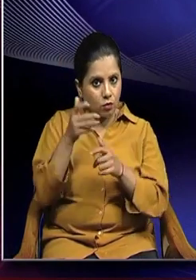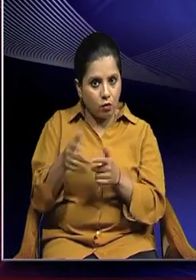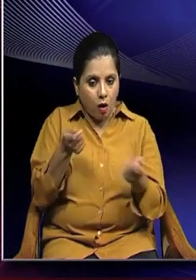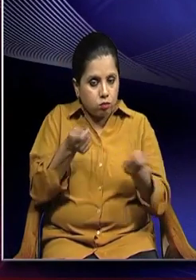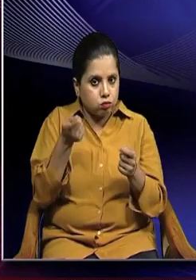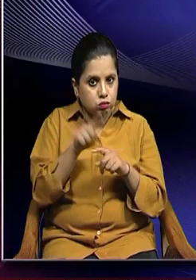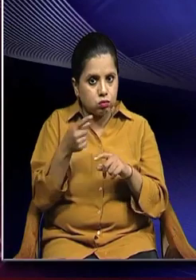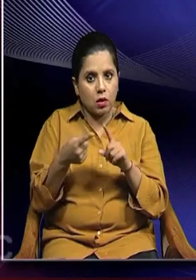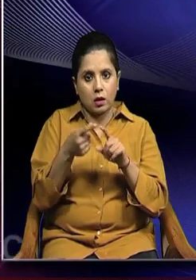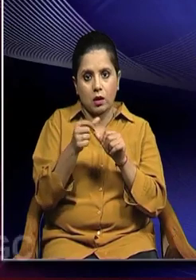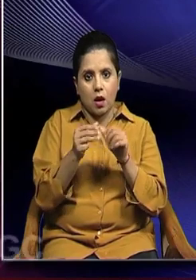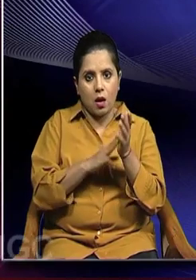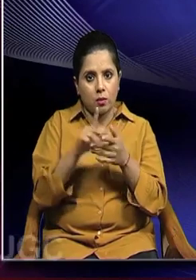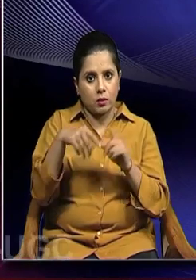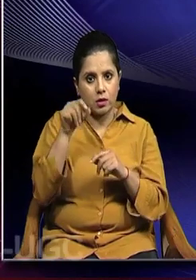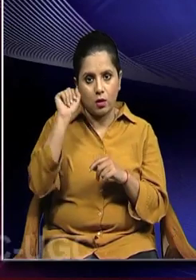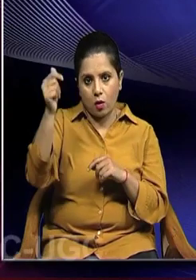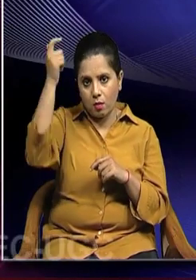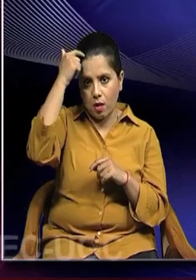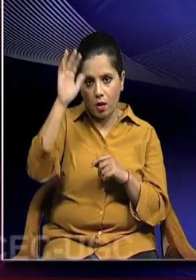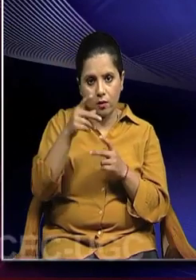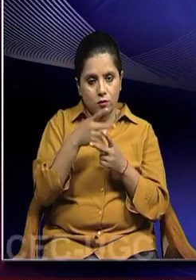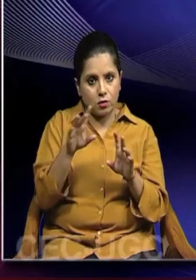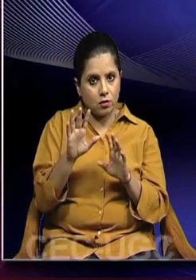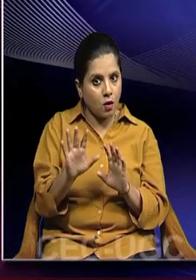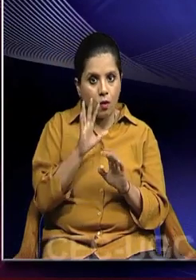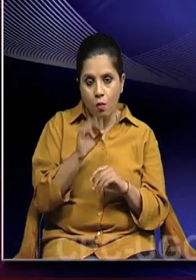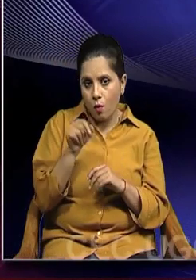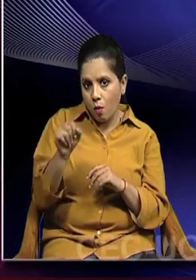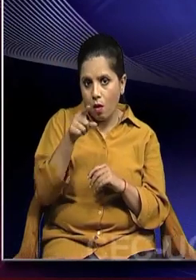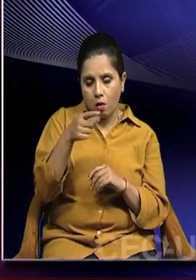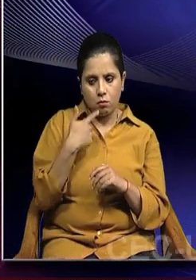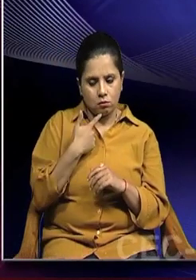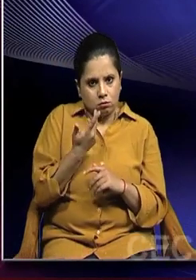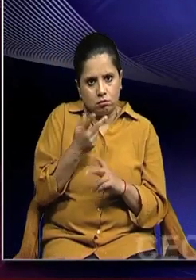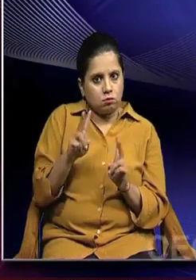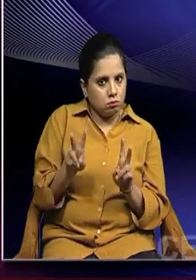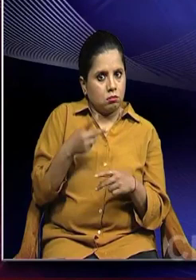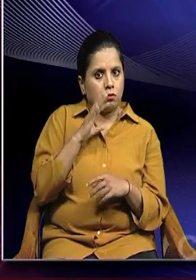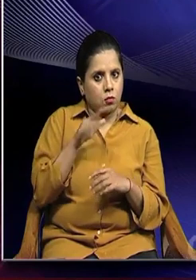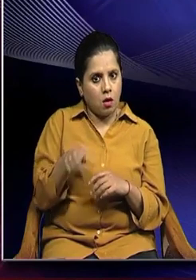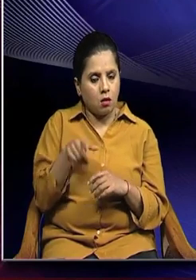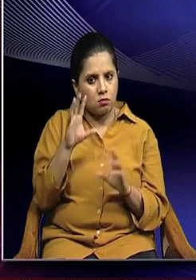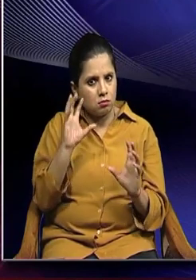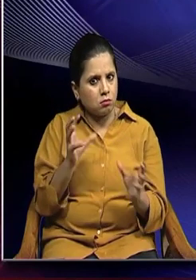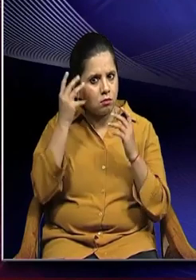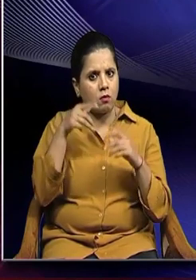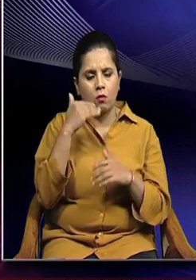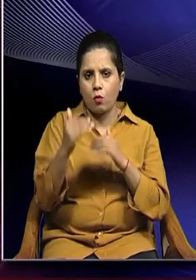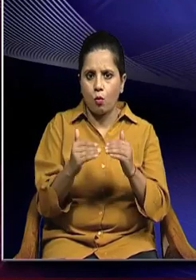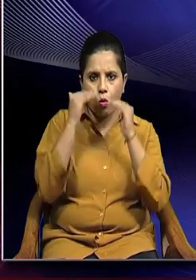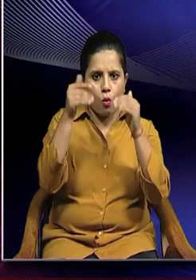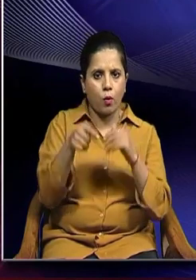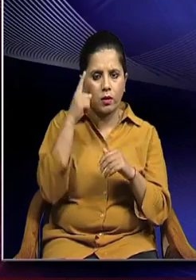dominance of tamasic state of mind. You become very aggressive, and it is leading to generation of high levels of